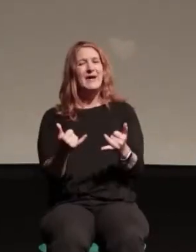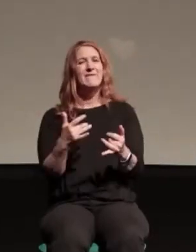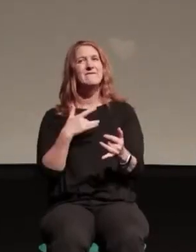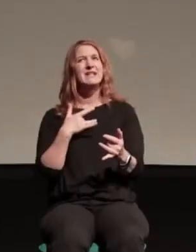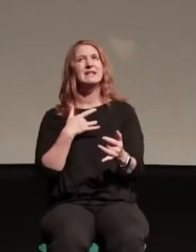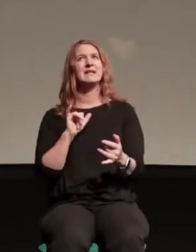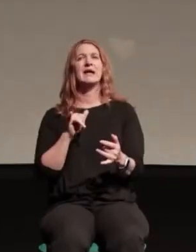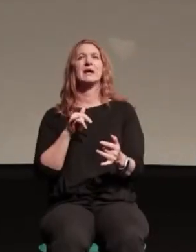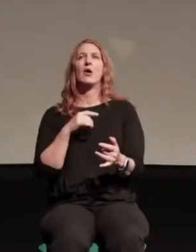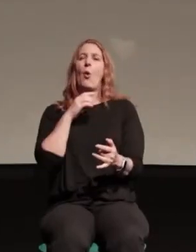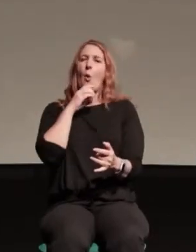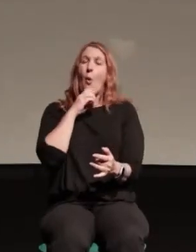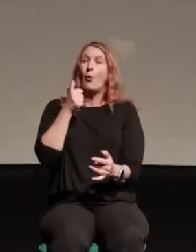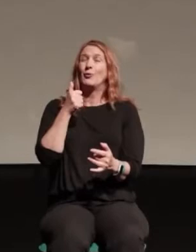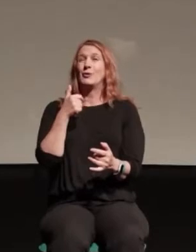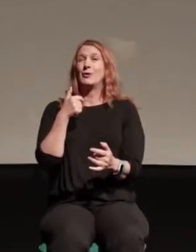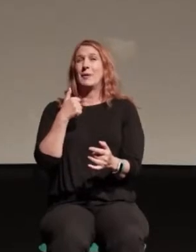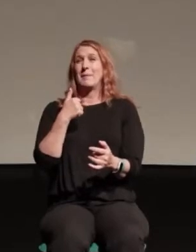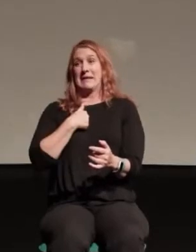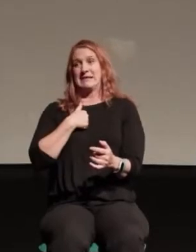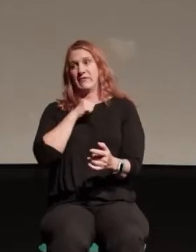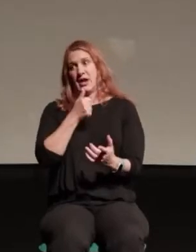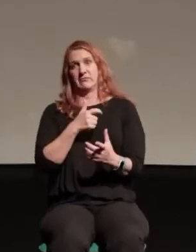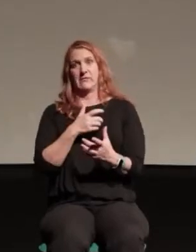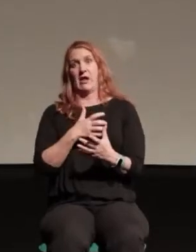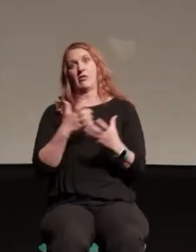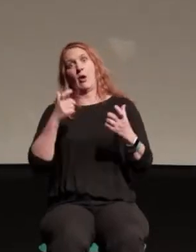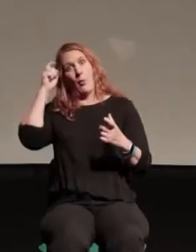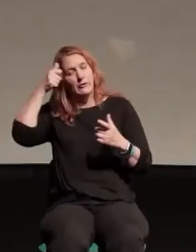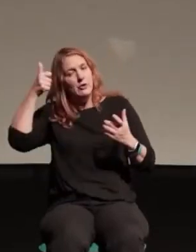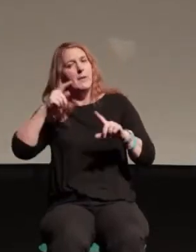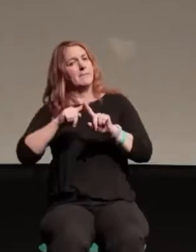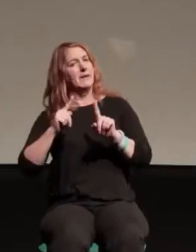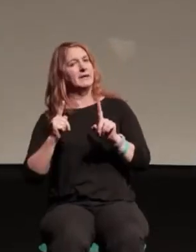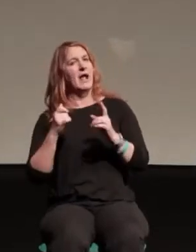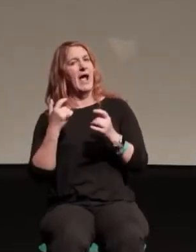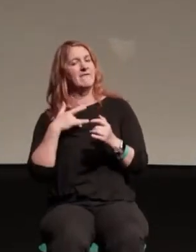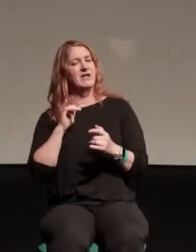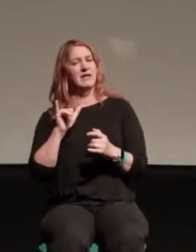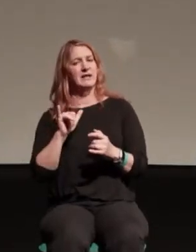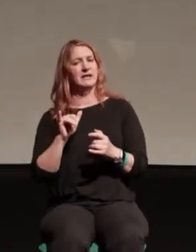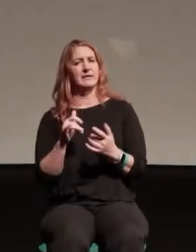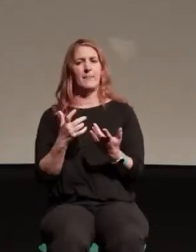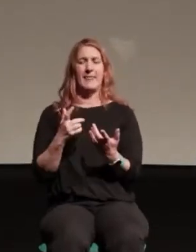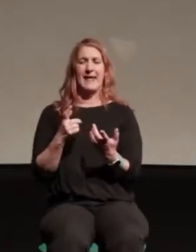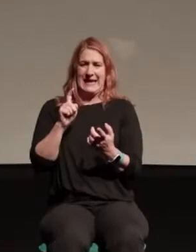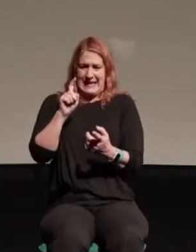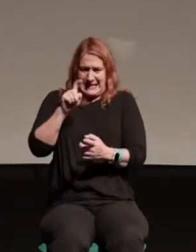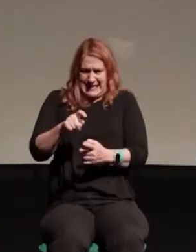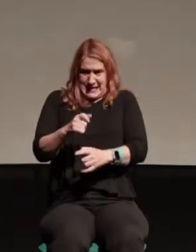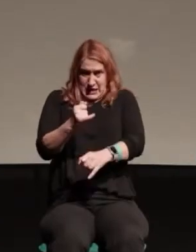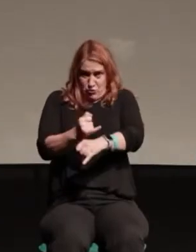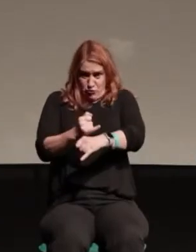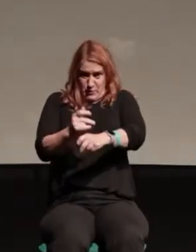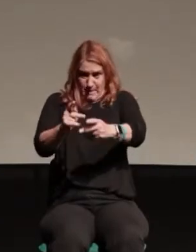older and not too much wiser, I think that there's a role for an institution, but I think we could